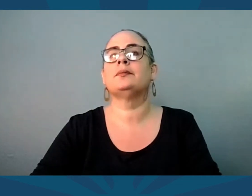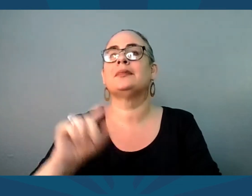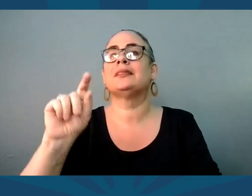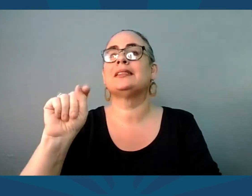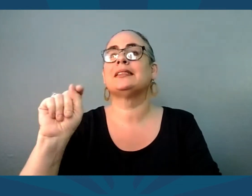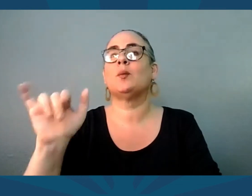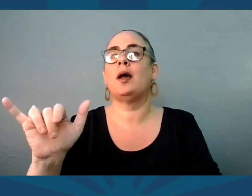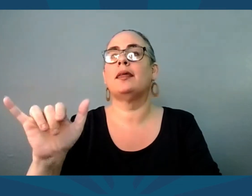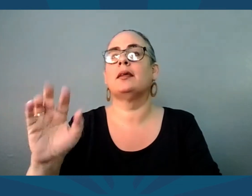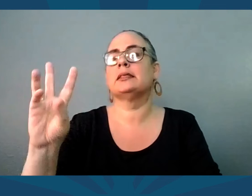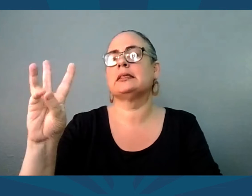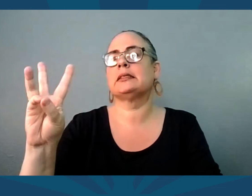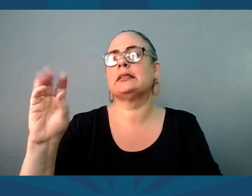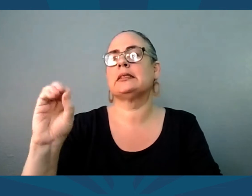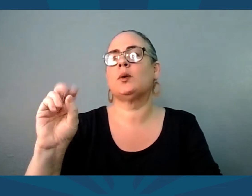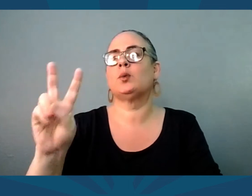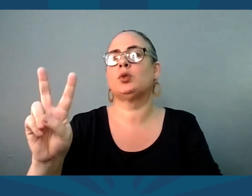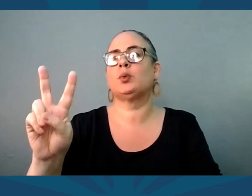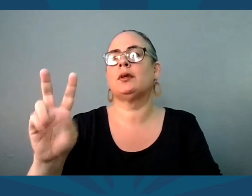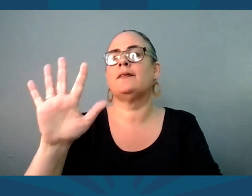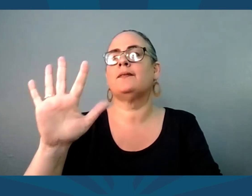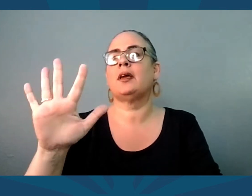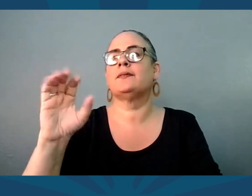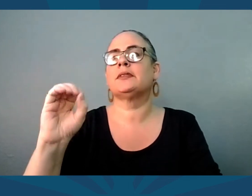602-506-1511, TTY